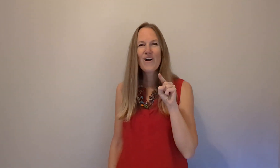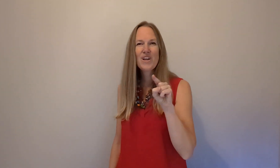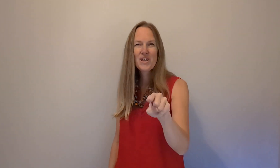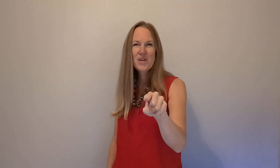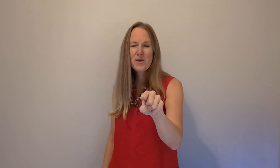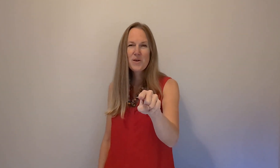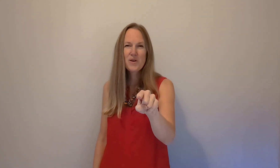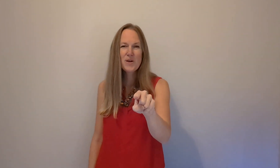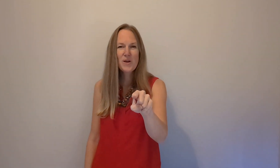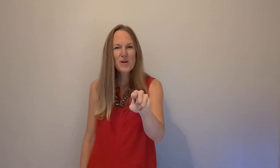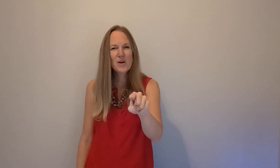for you.